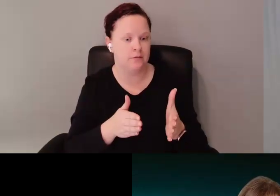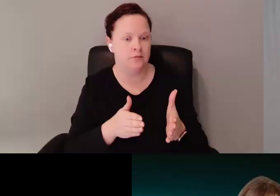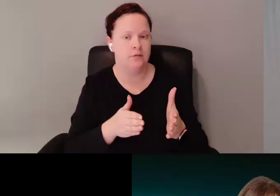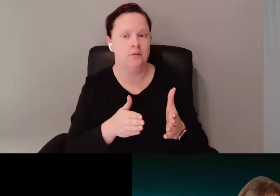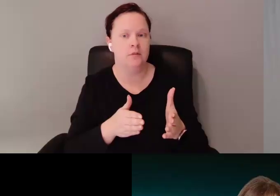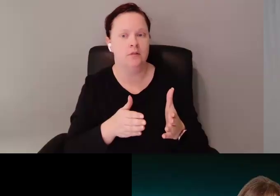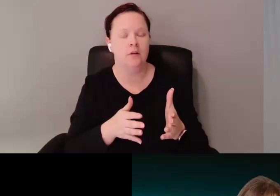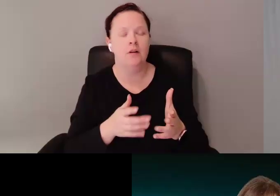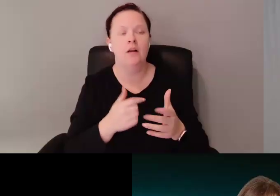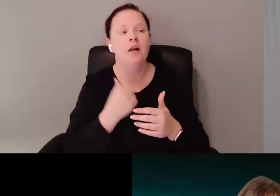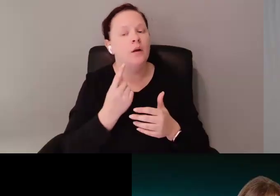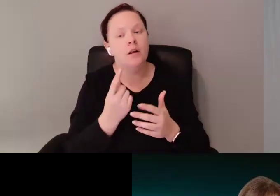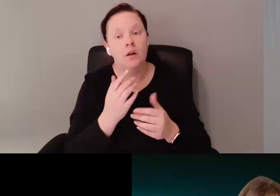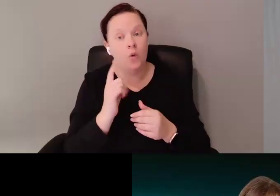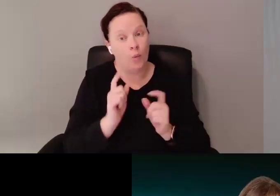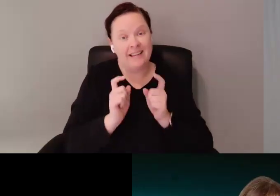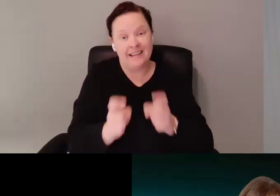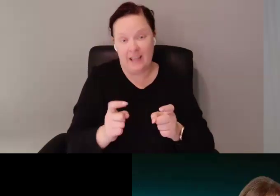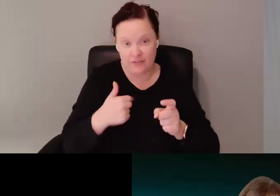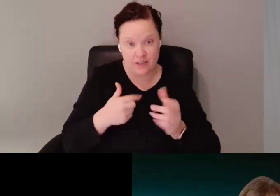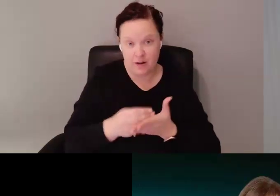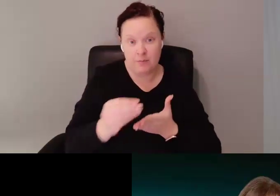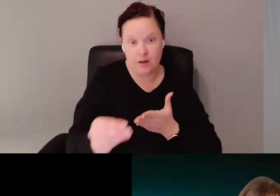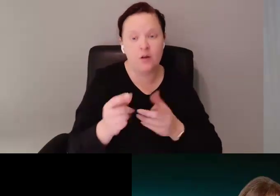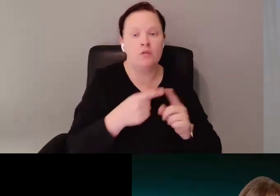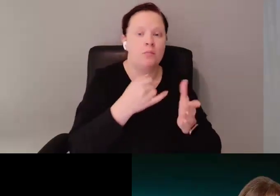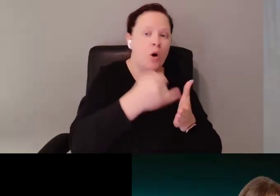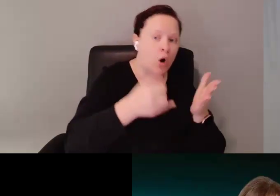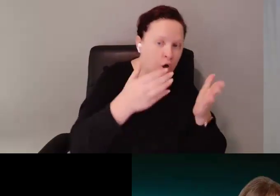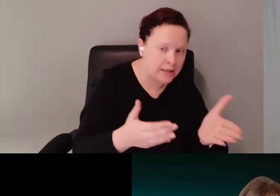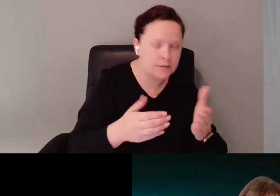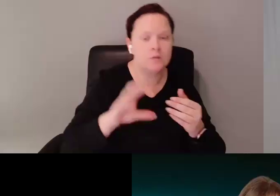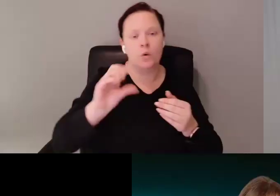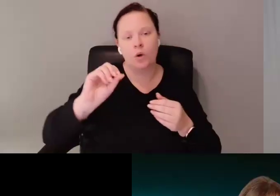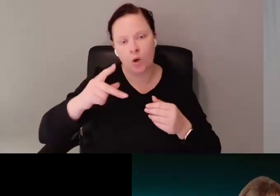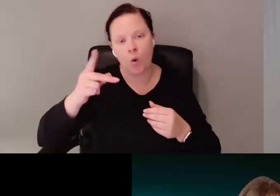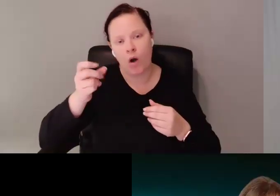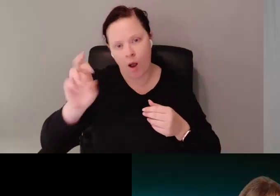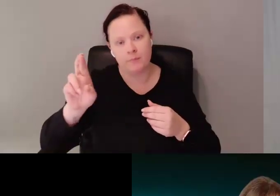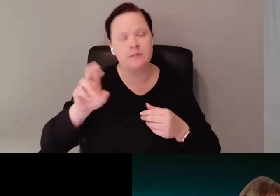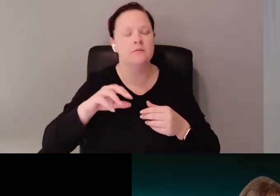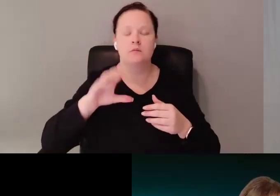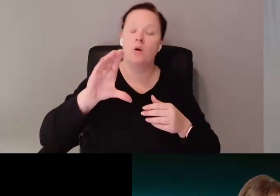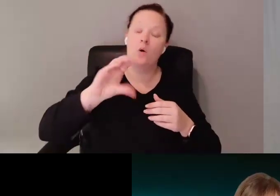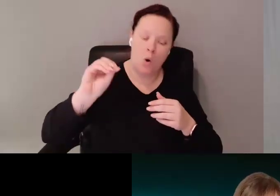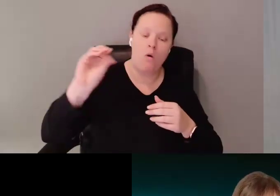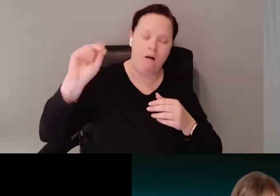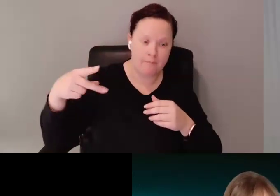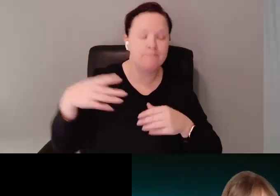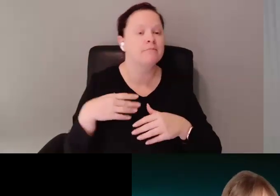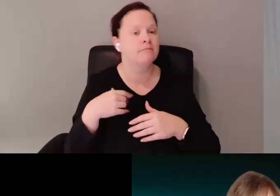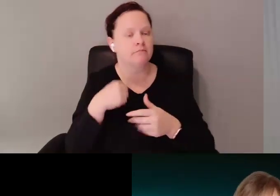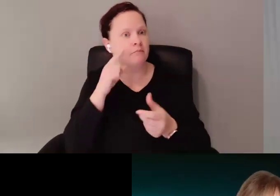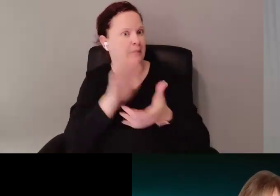like the only gifts I buy are from artists, co-ops, or artists, because I believe in supporting them.